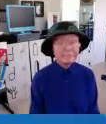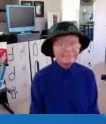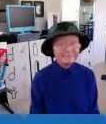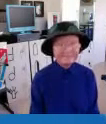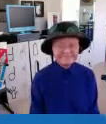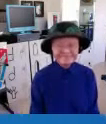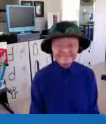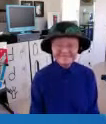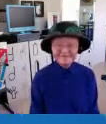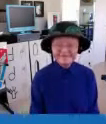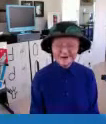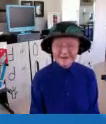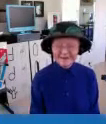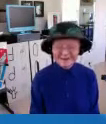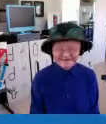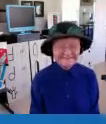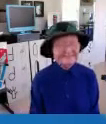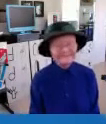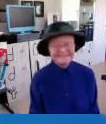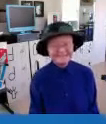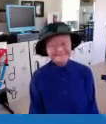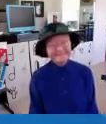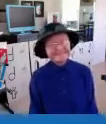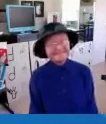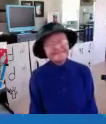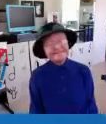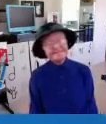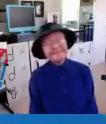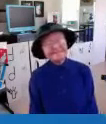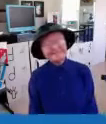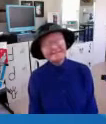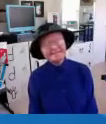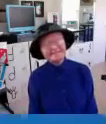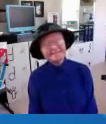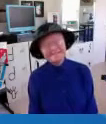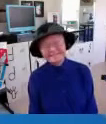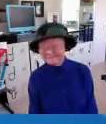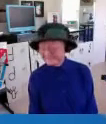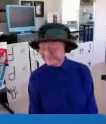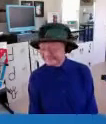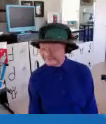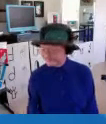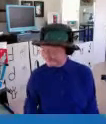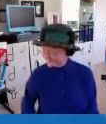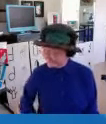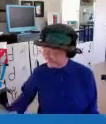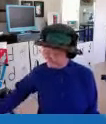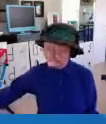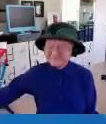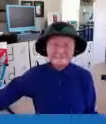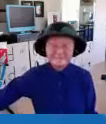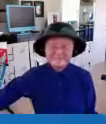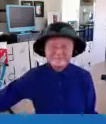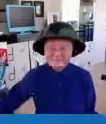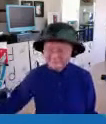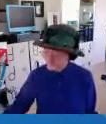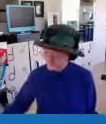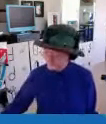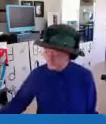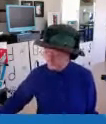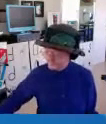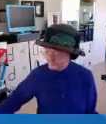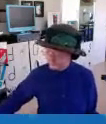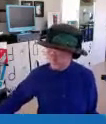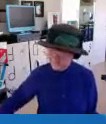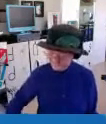this is this just shows you the Chinese signer, and he's signing, I think I can make it, let's see, I can make it play. He's